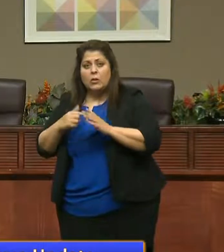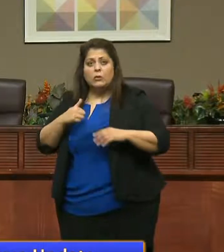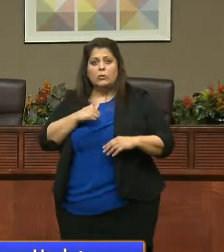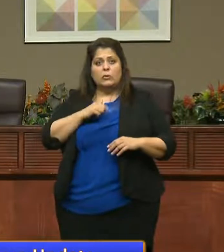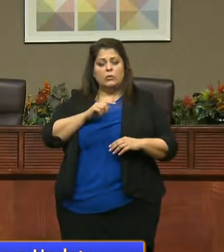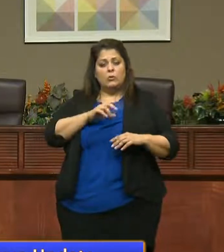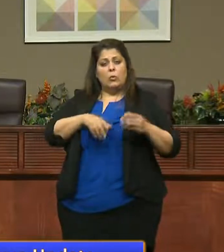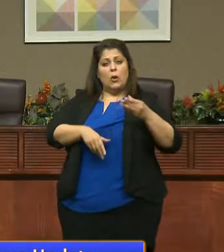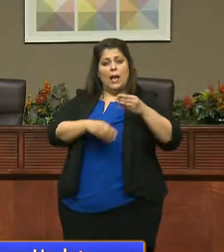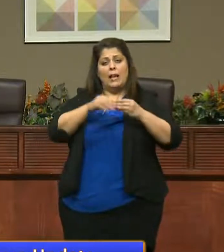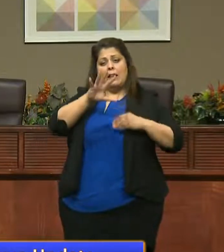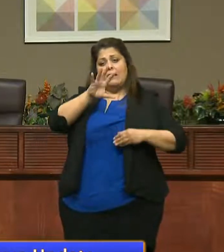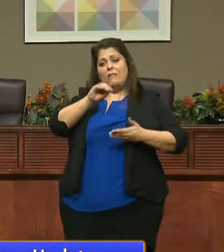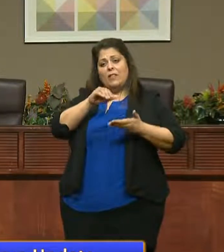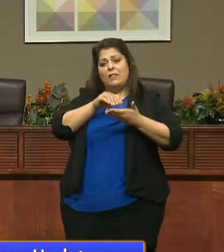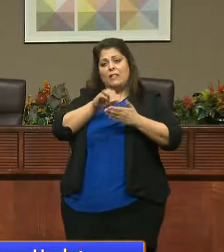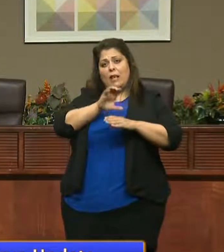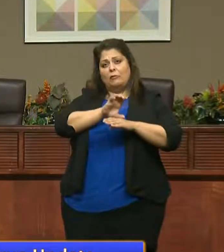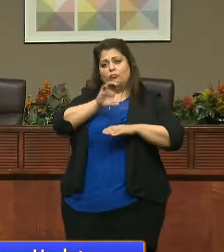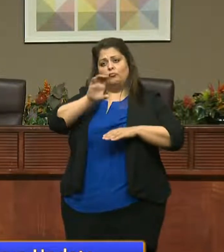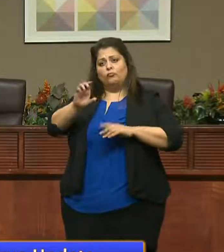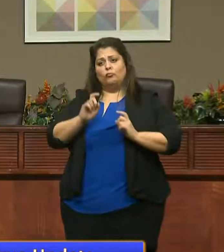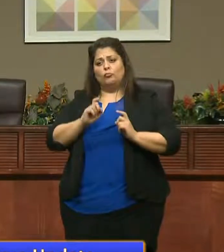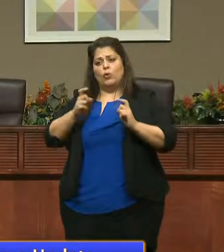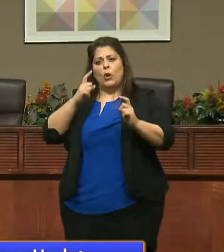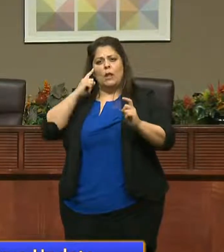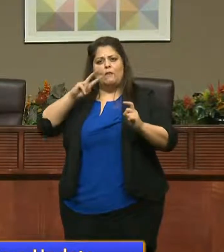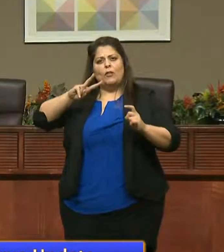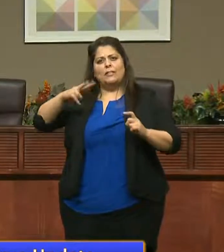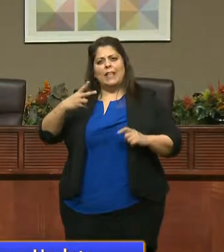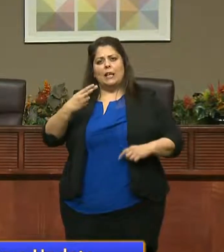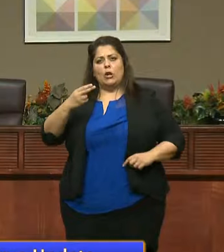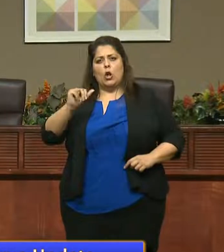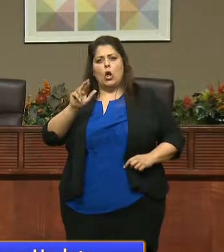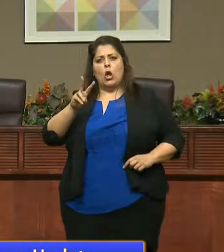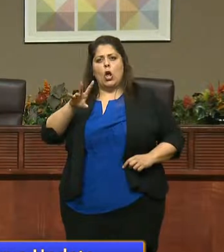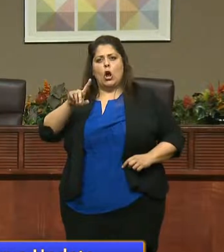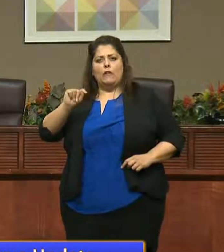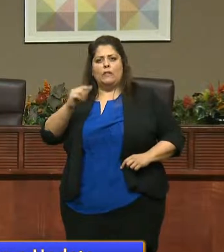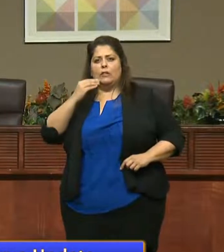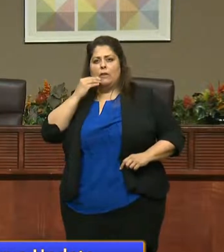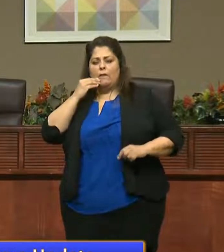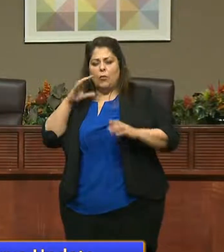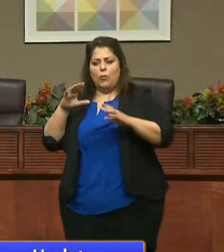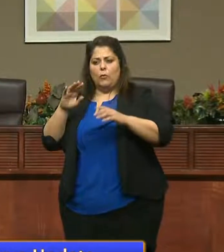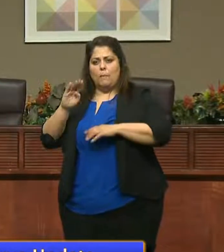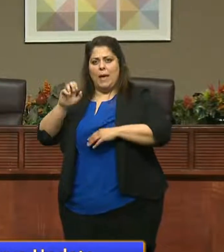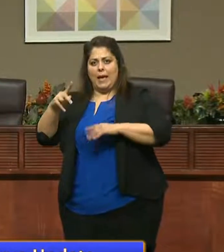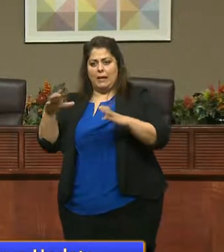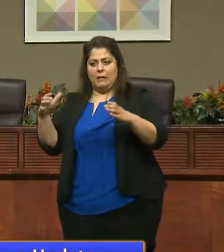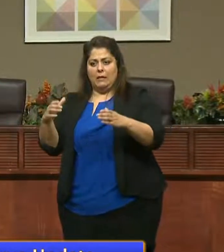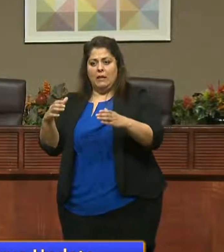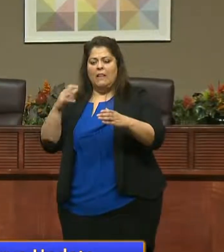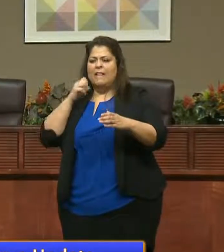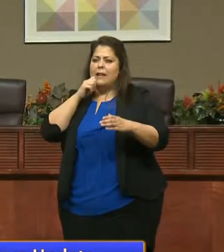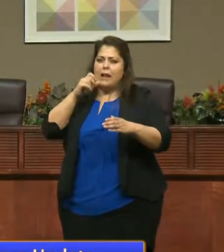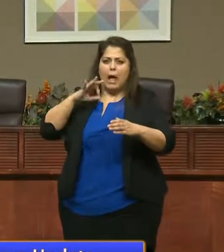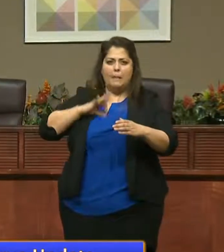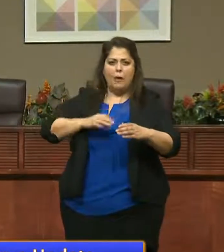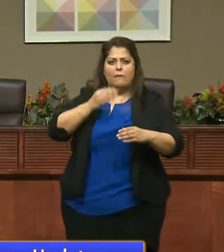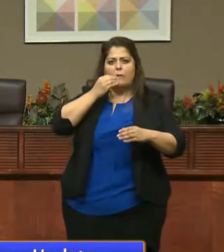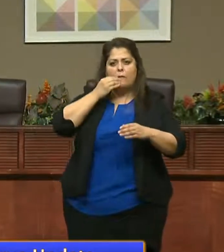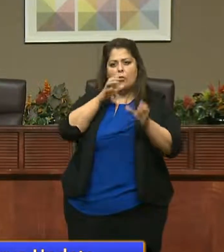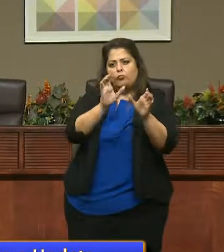$50,000 in additional funding to Second Harvest Food Bank to support 4 of our key not-for-profit not-for-profit food pantries, Christian Service